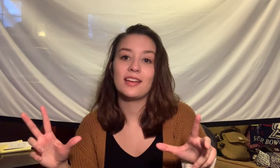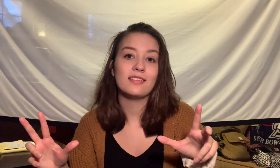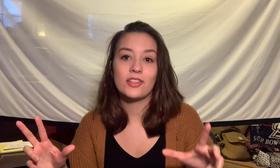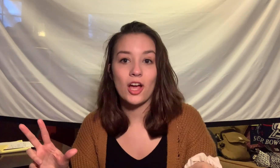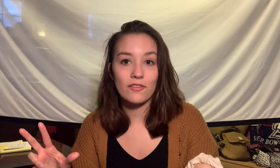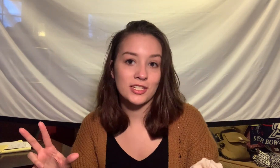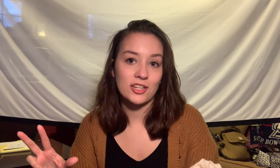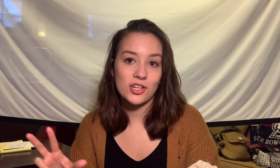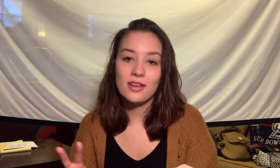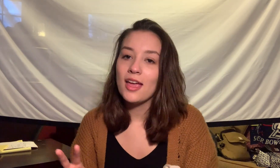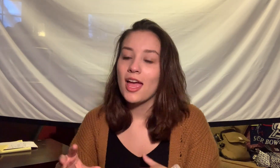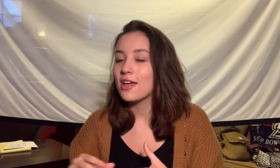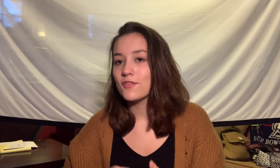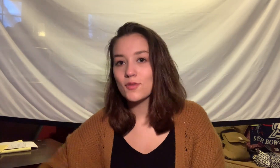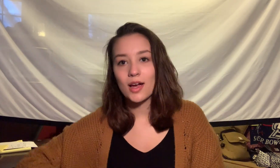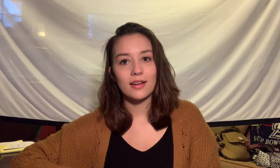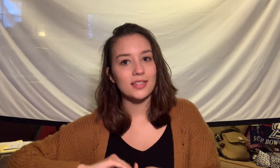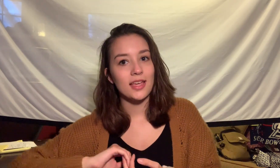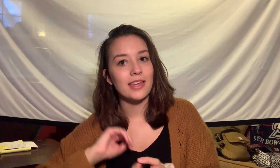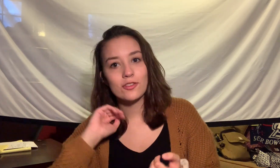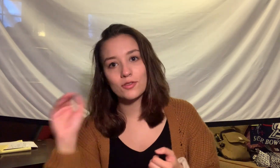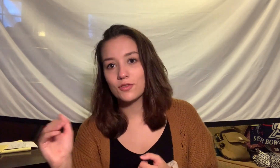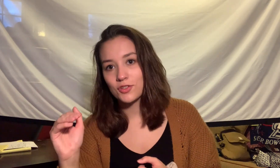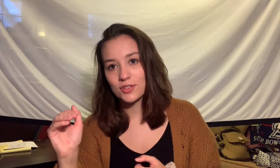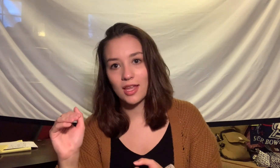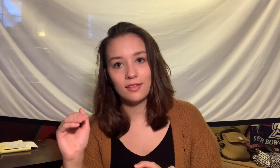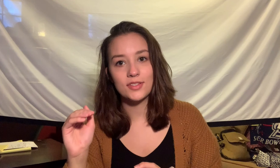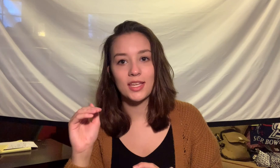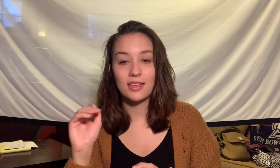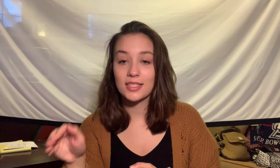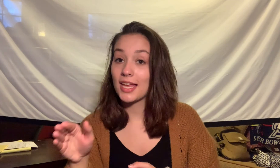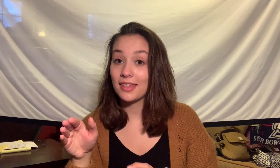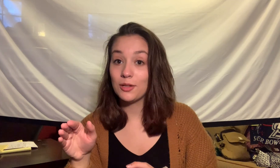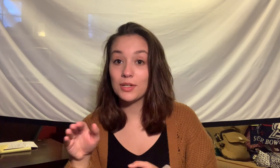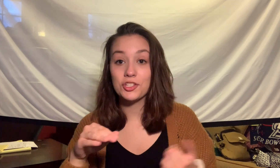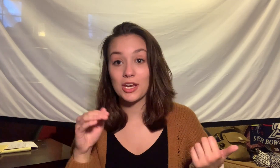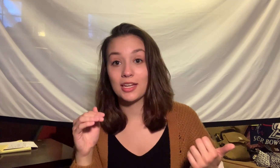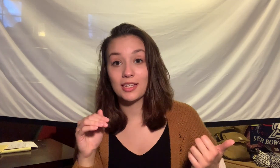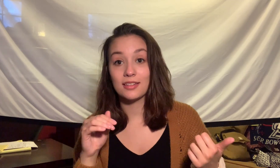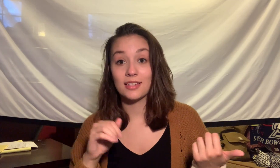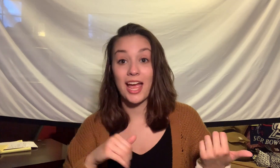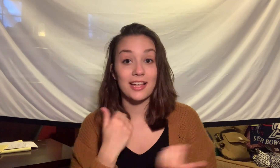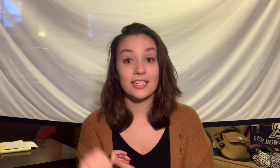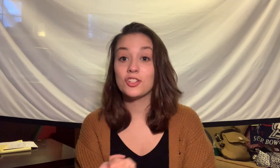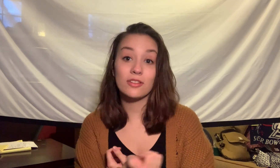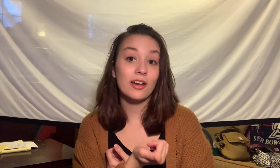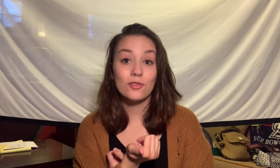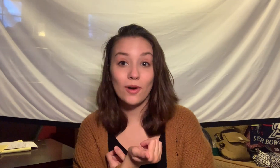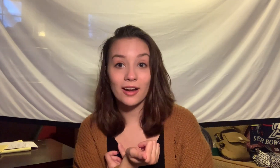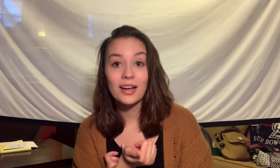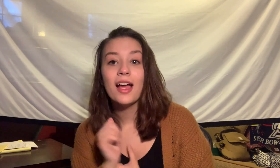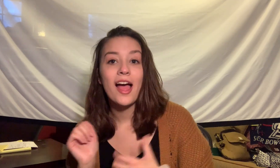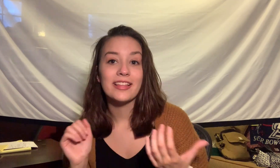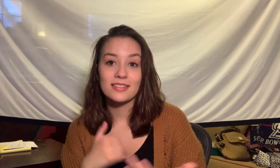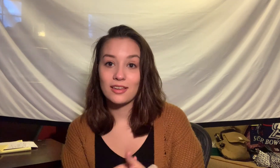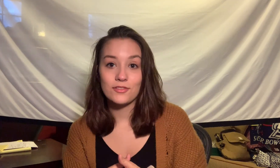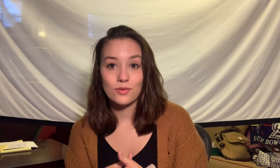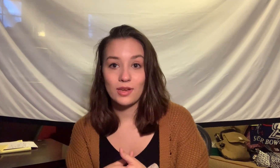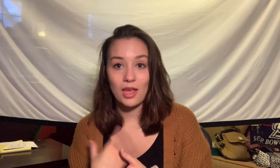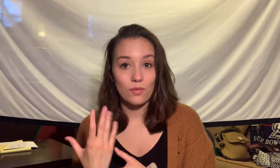of the conversation, if you guys can introduce yourselves in sign language and ask each other how you are. Instead of doing it with